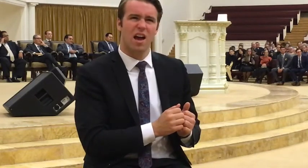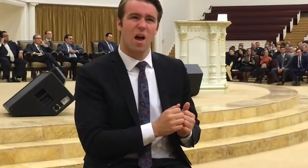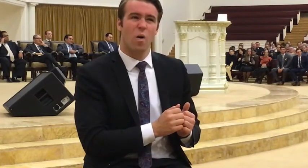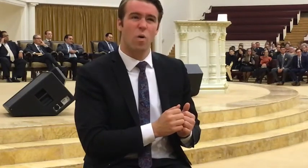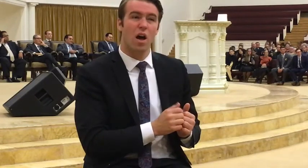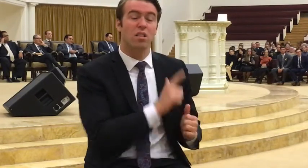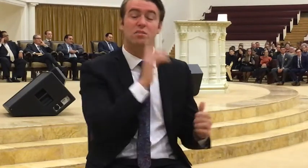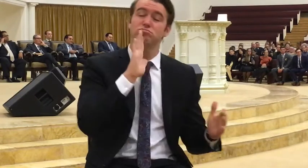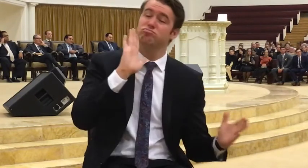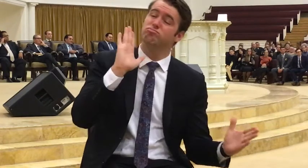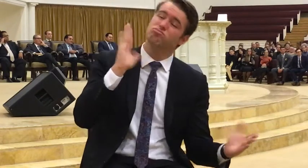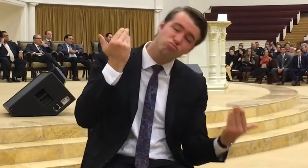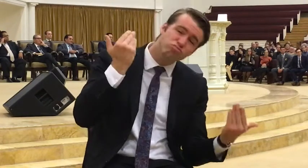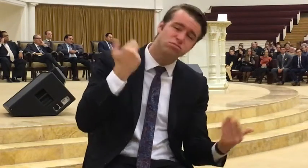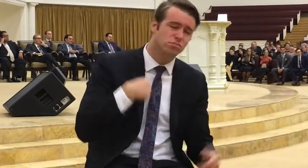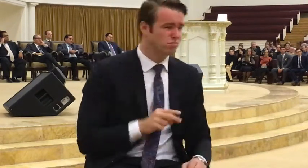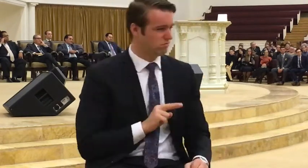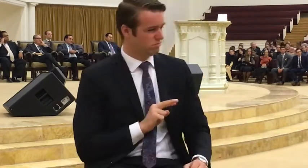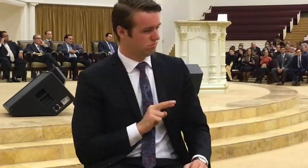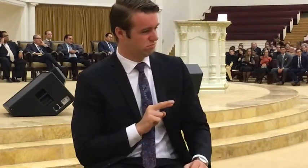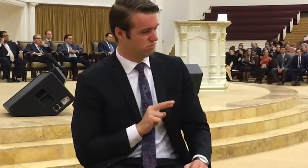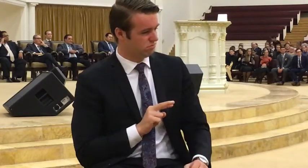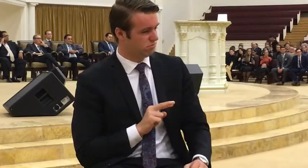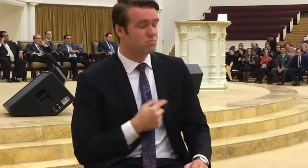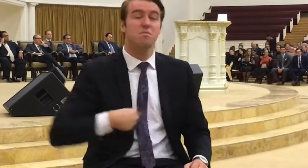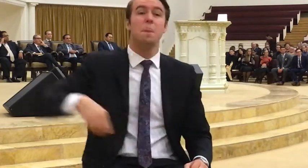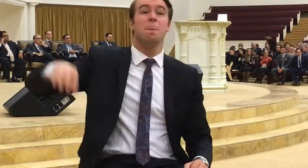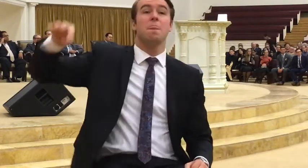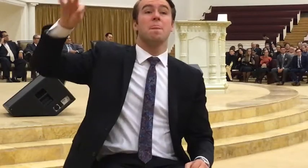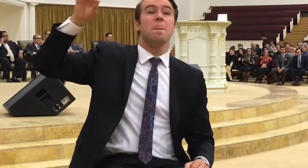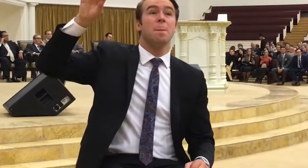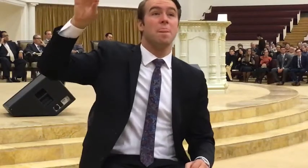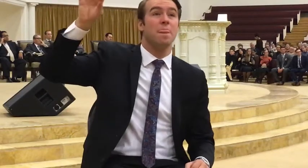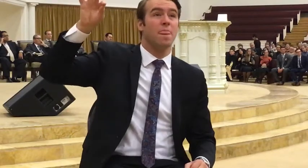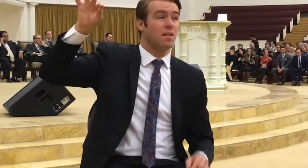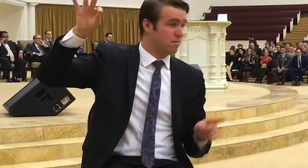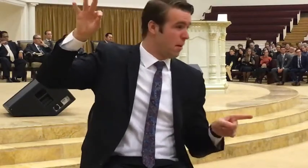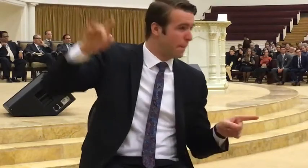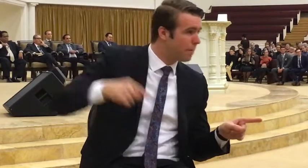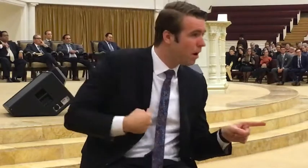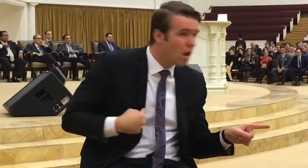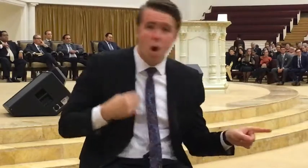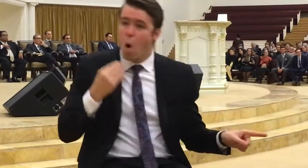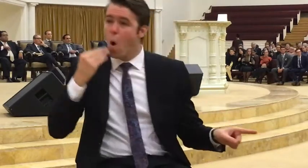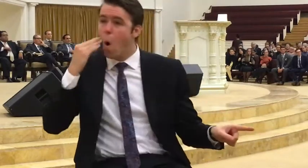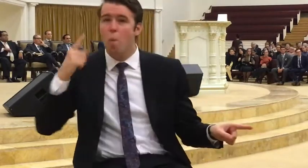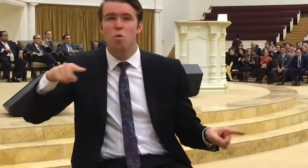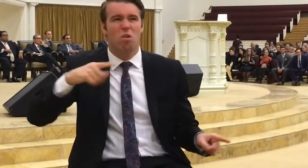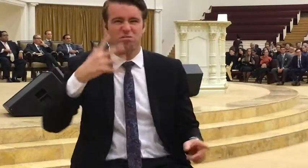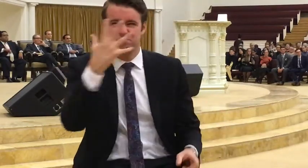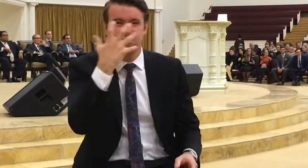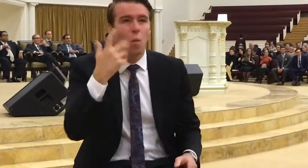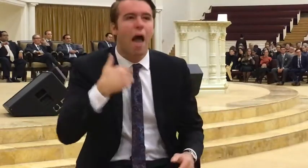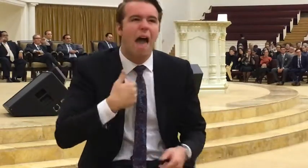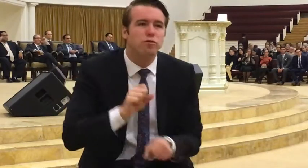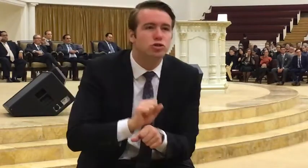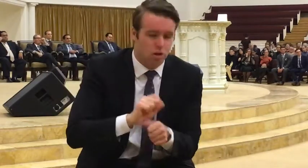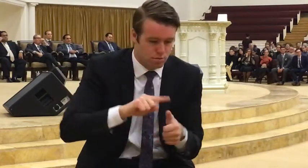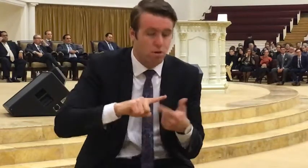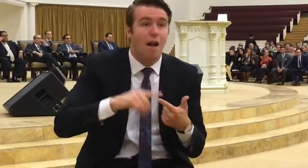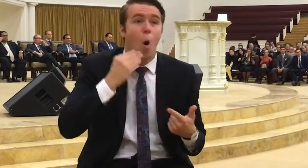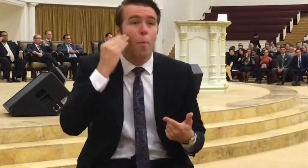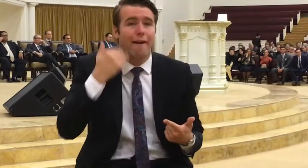And they got a smile on their face. And I'm pastoring people that are griping about everything when they got a job and they got an